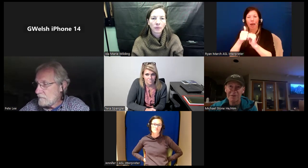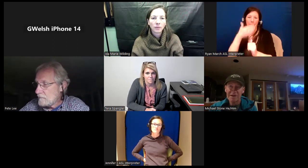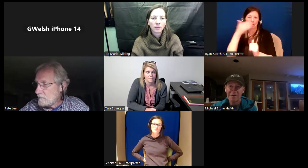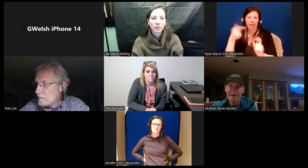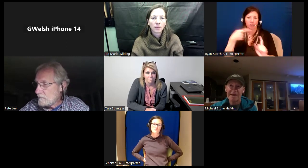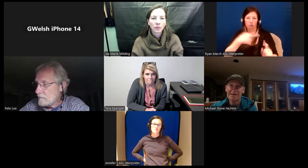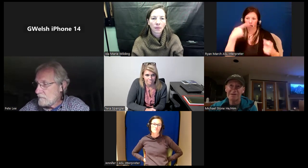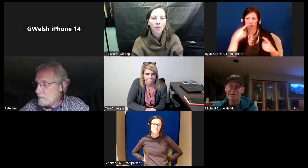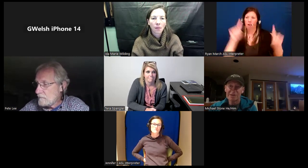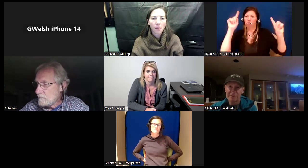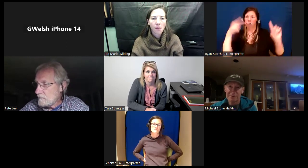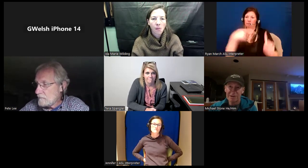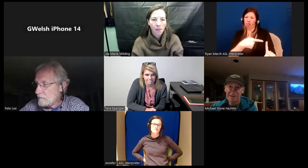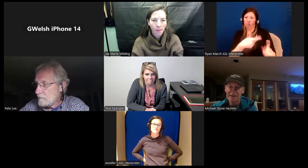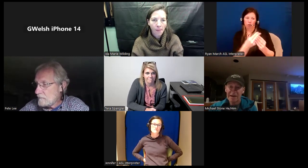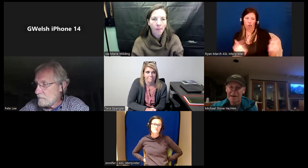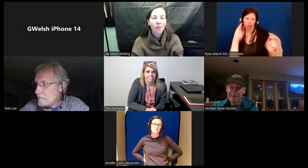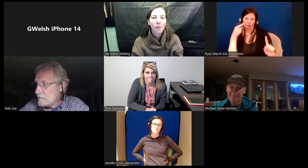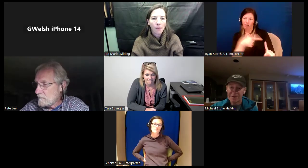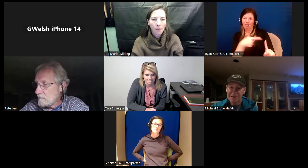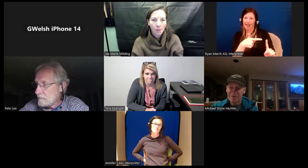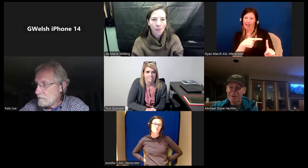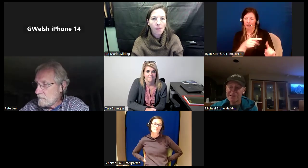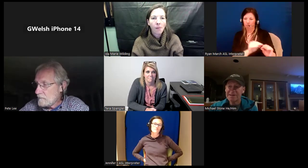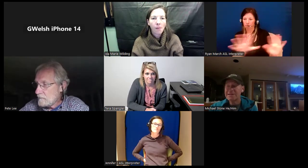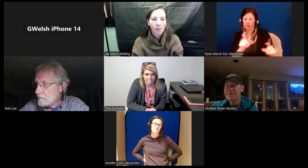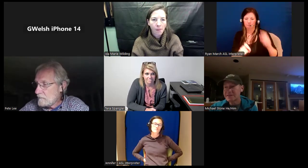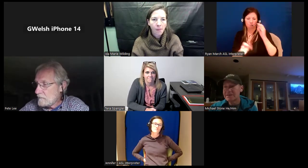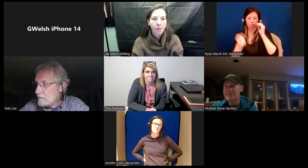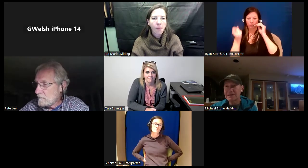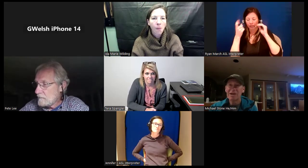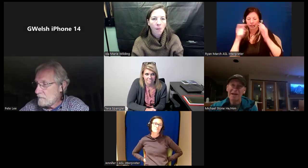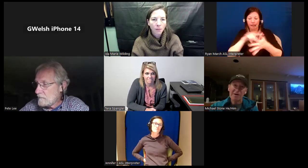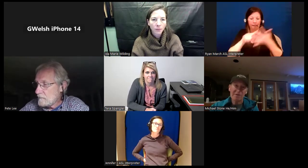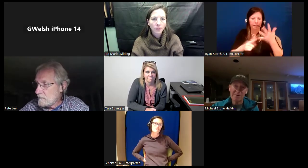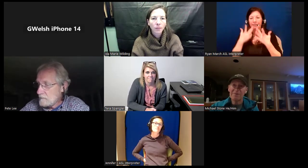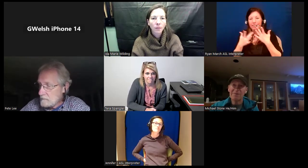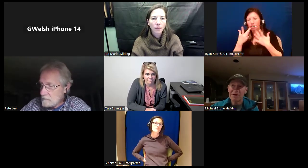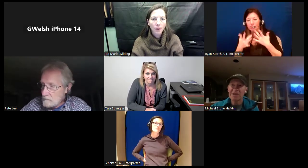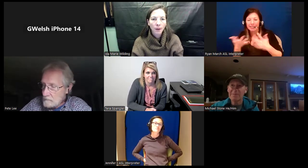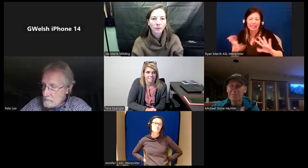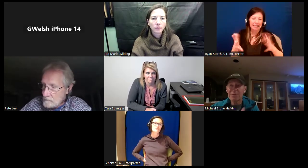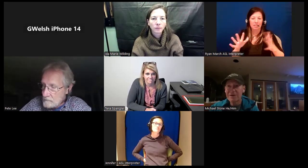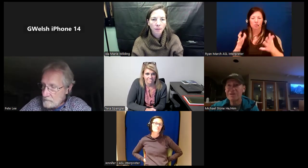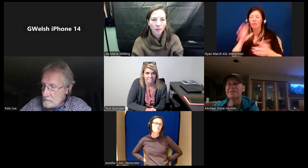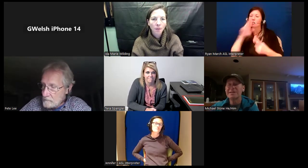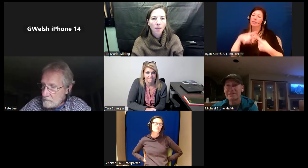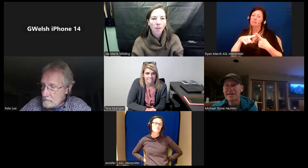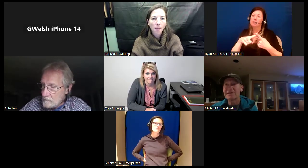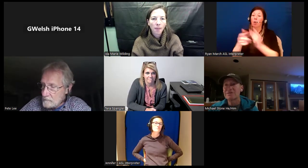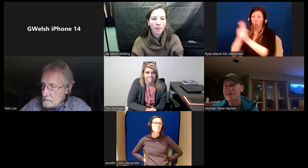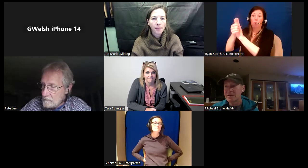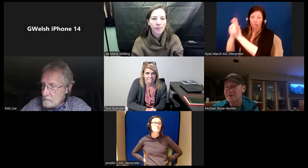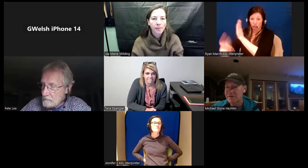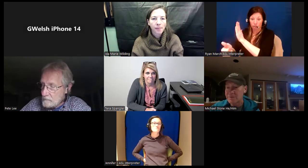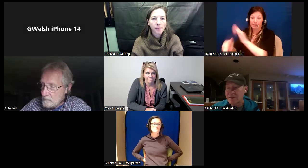achieve that solution. The deficiencies and such, we've talked about the proficiencies and the